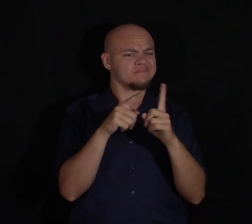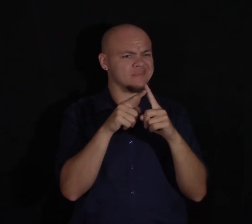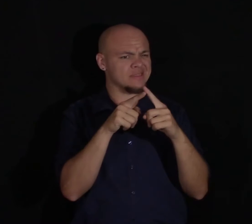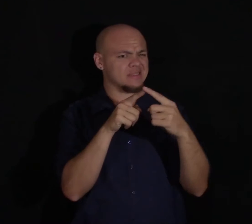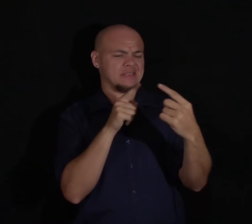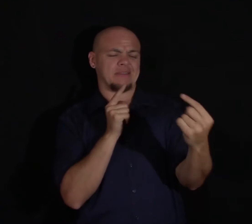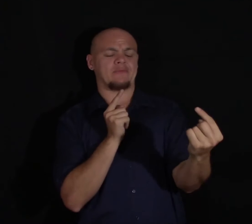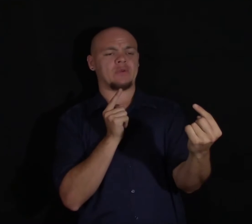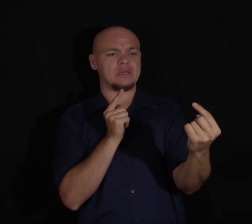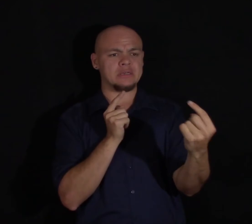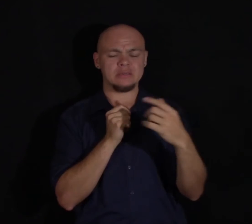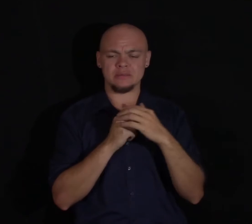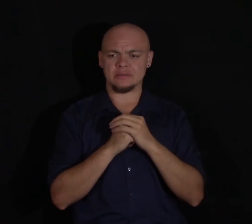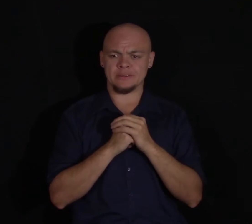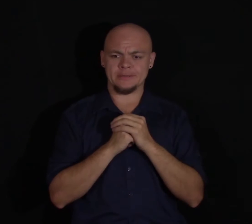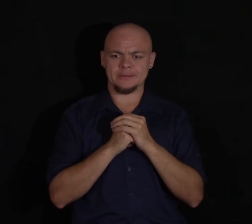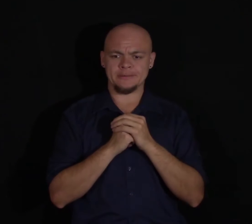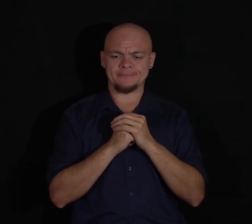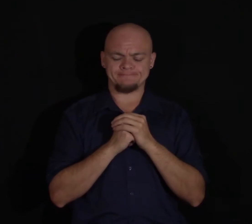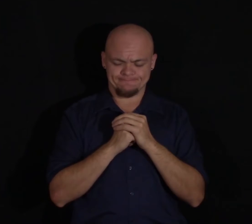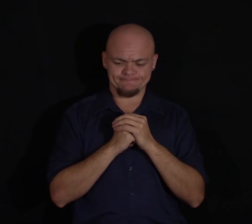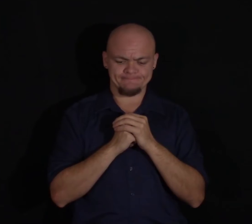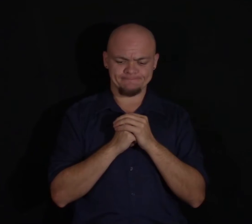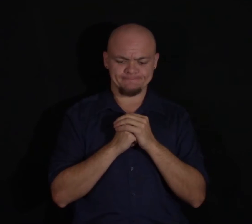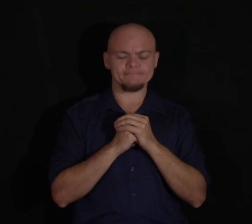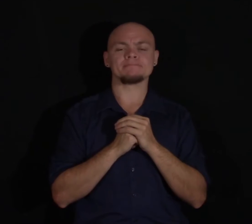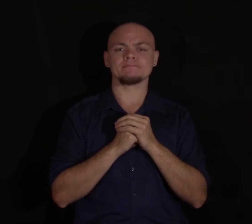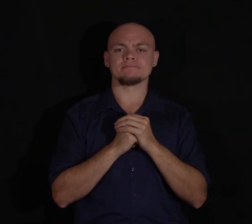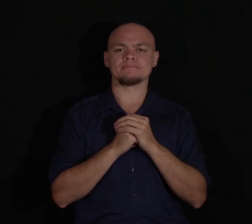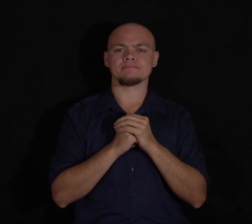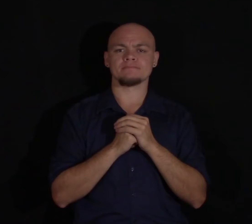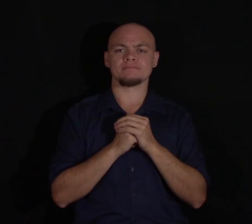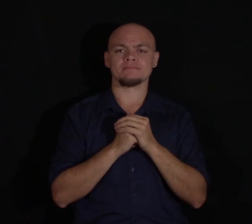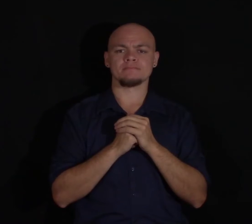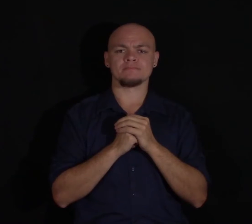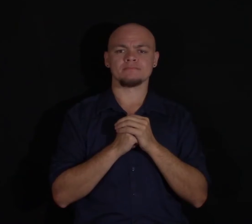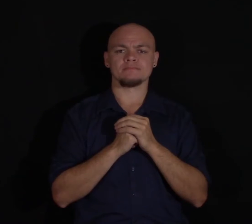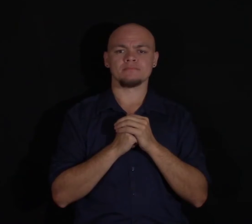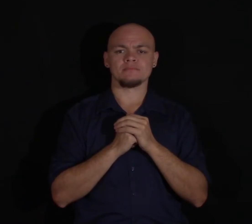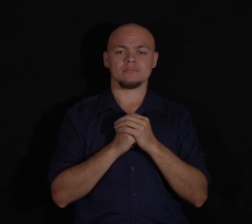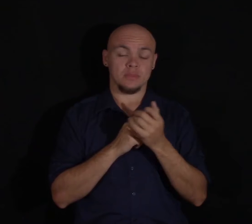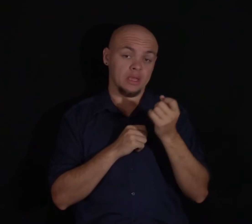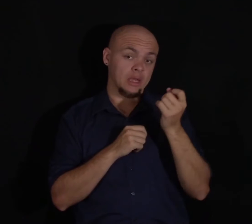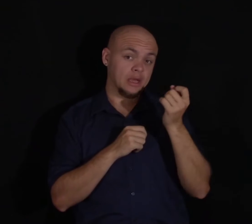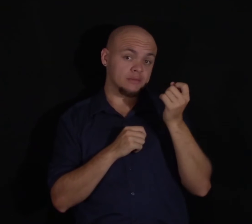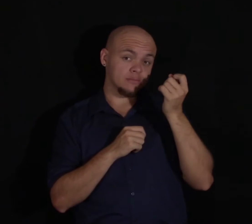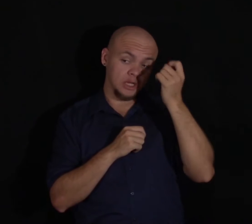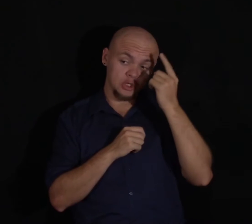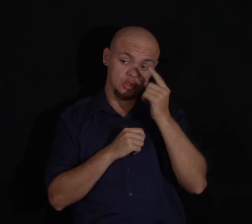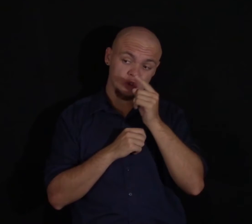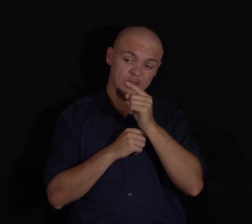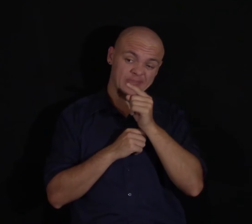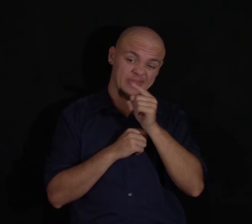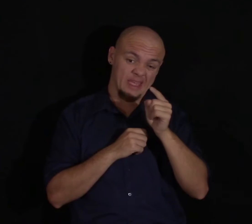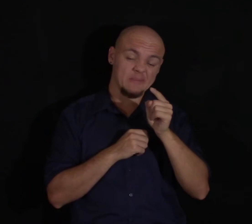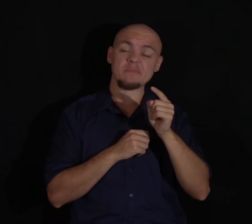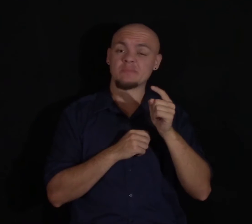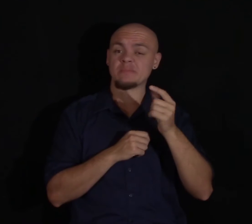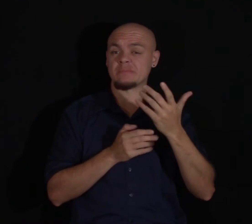I was a listener. I sympathized with and partly understood them, but I was unformed